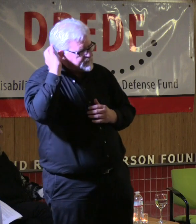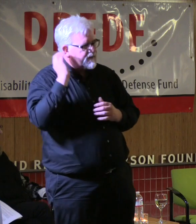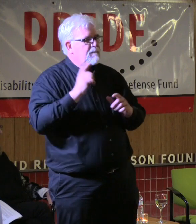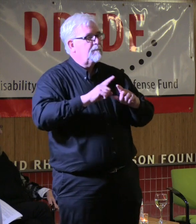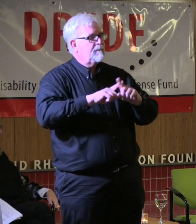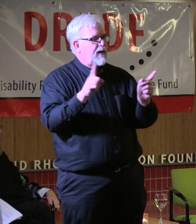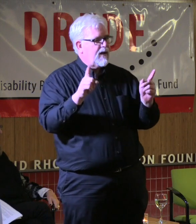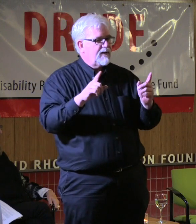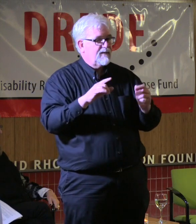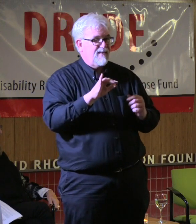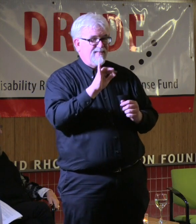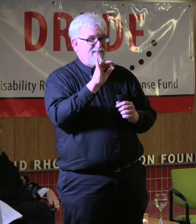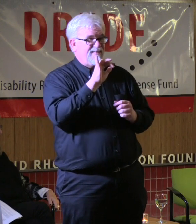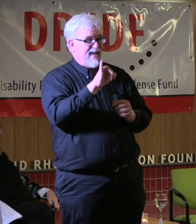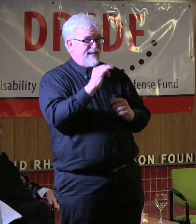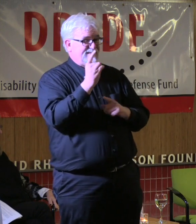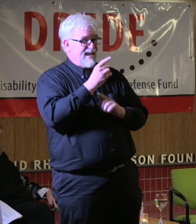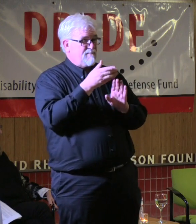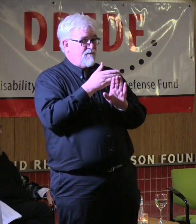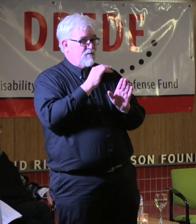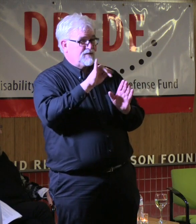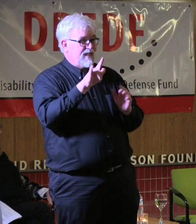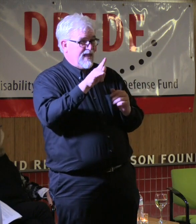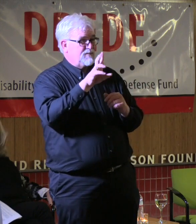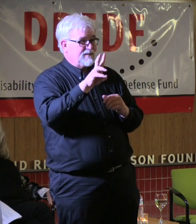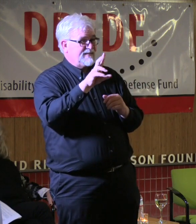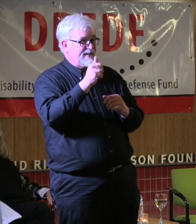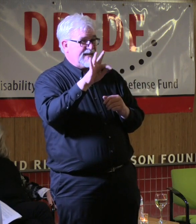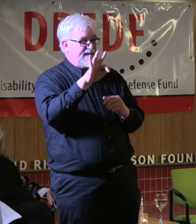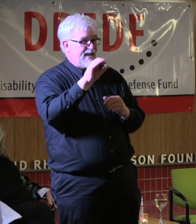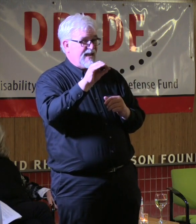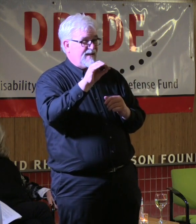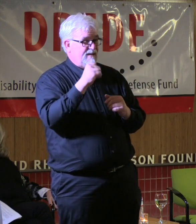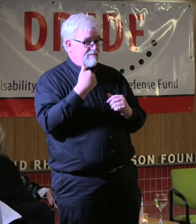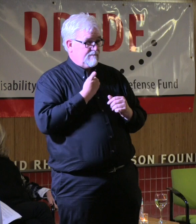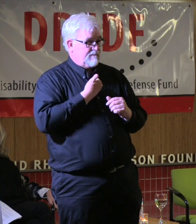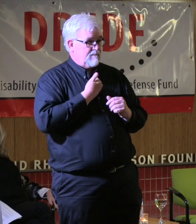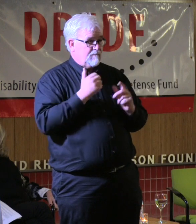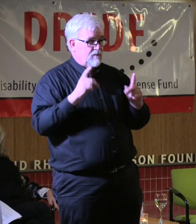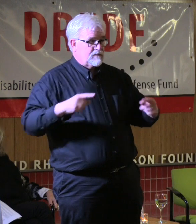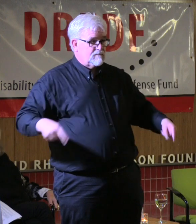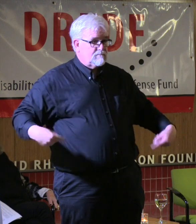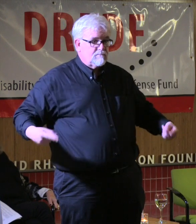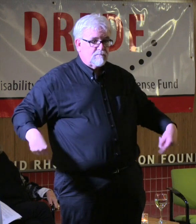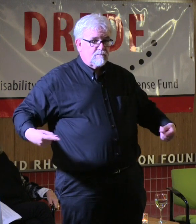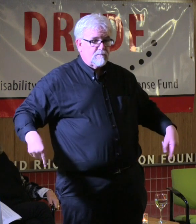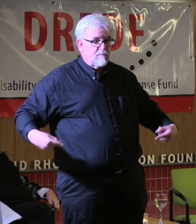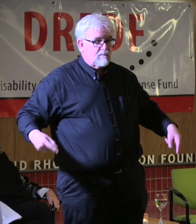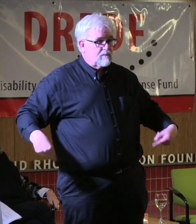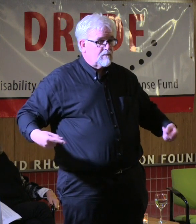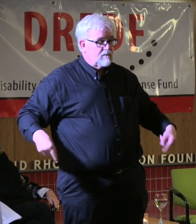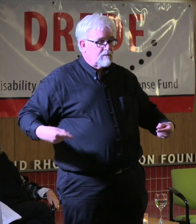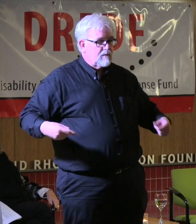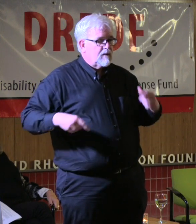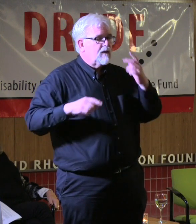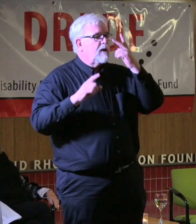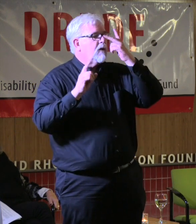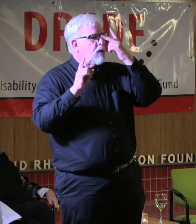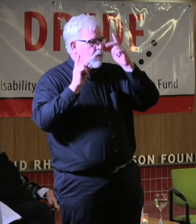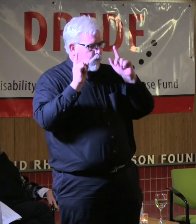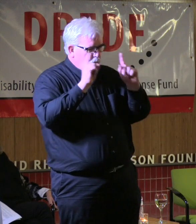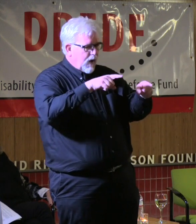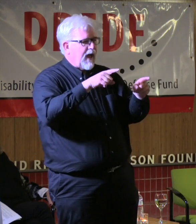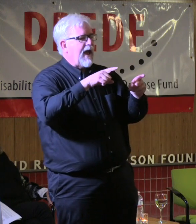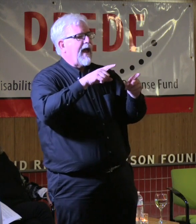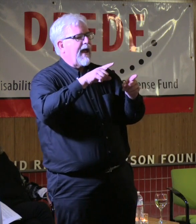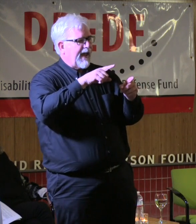But if that day before July the 26th, you were a person using a wheelchair, and you went down to